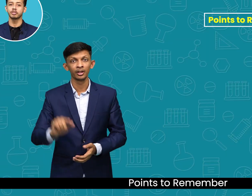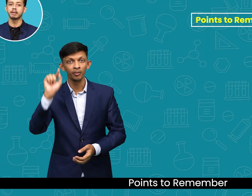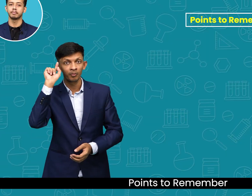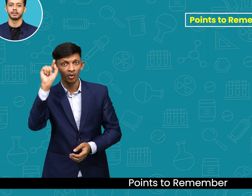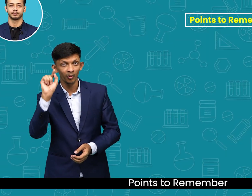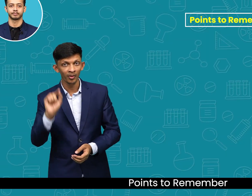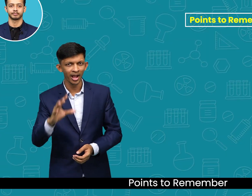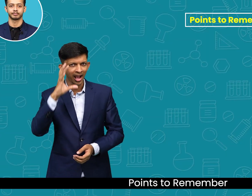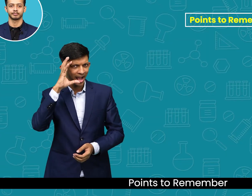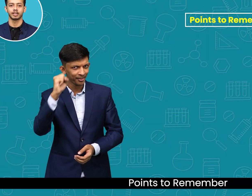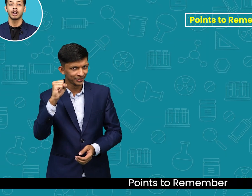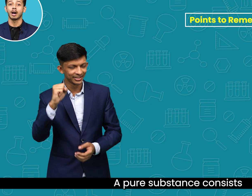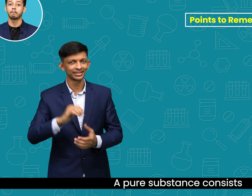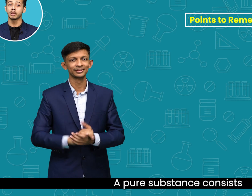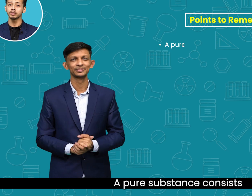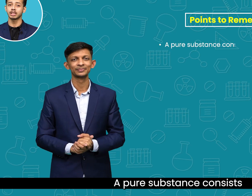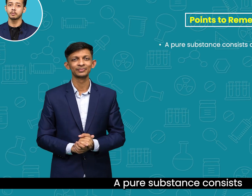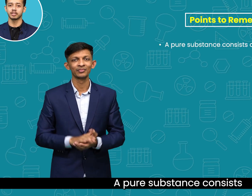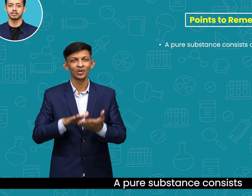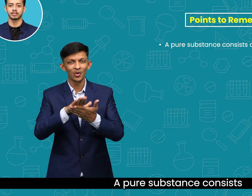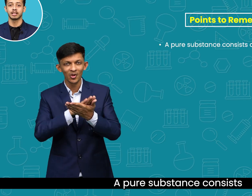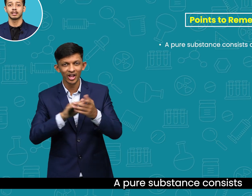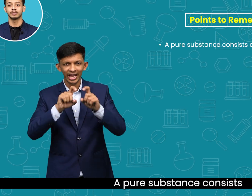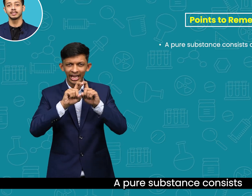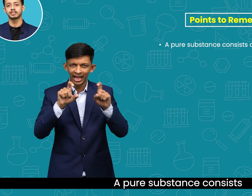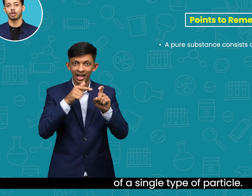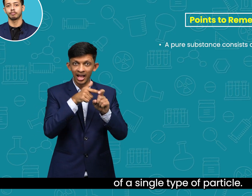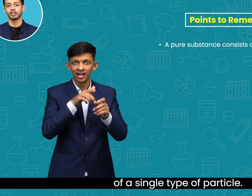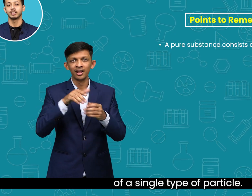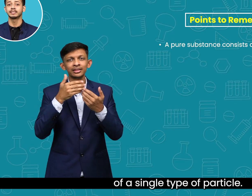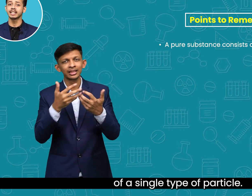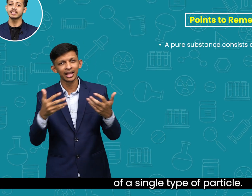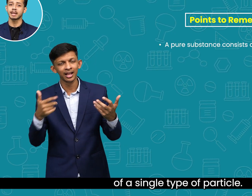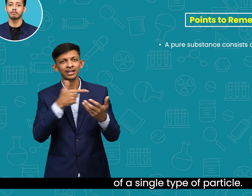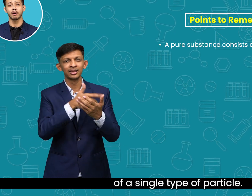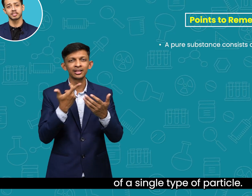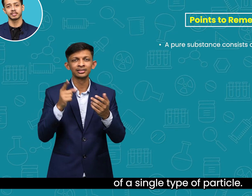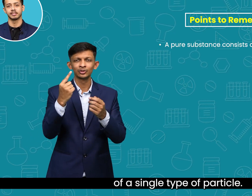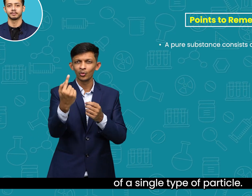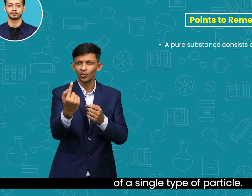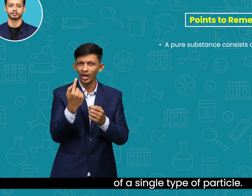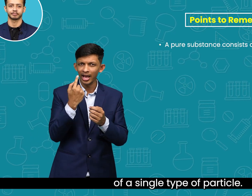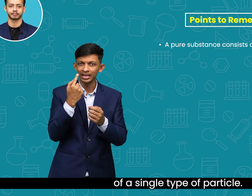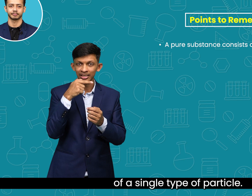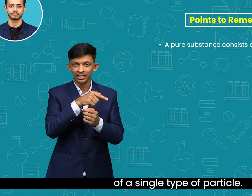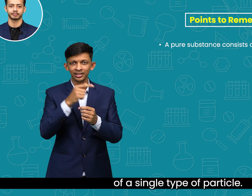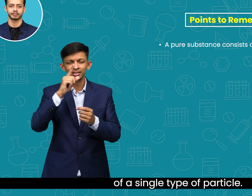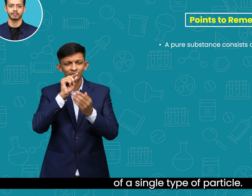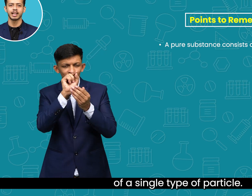Points to remember. A pure substance consists of a single type of particle.